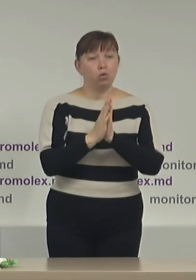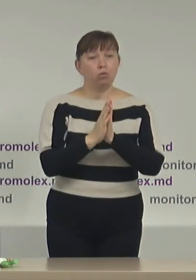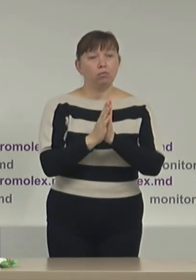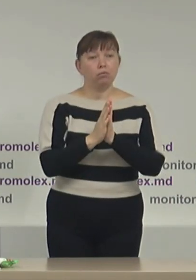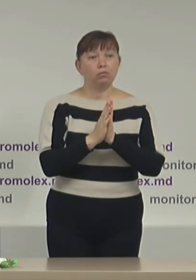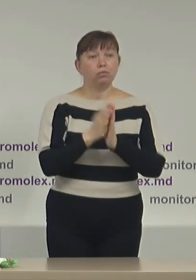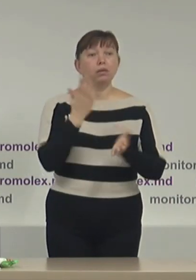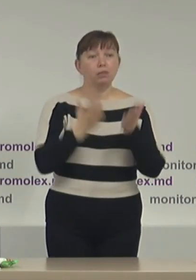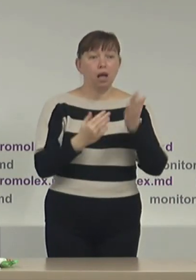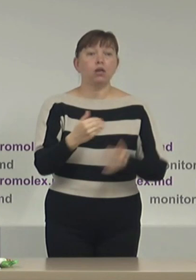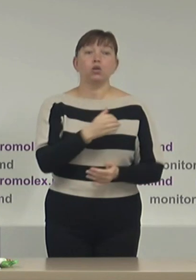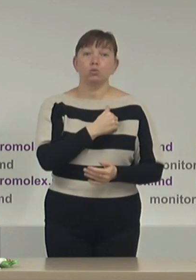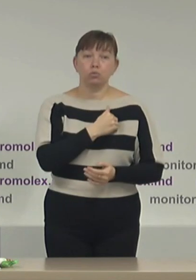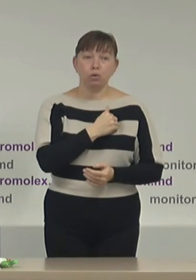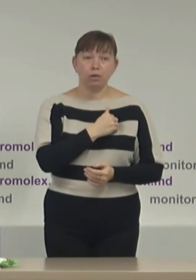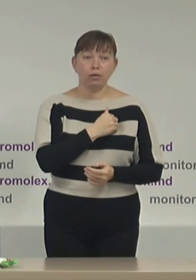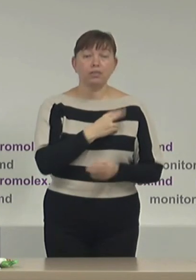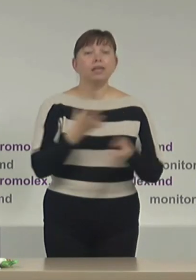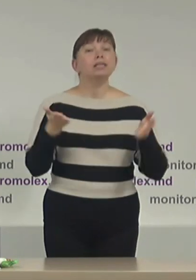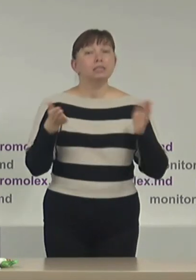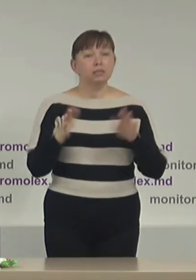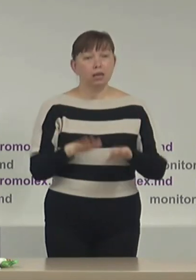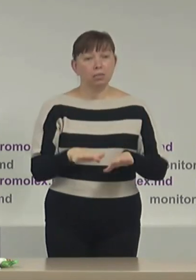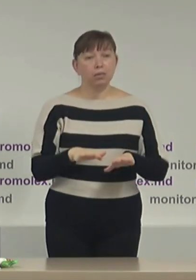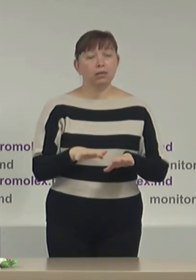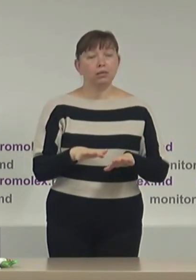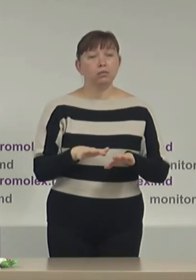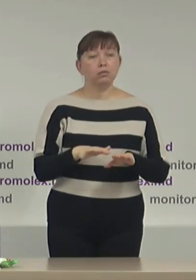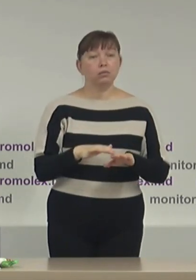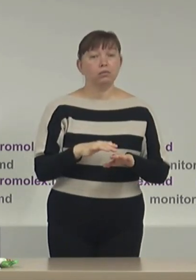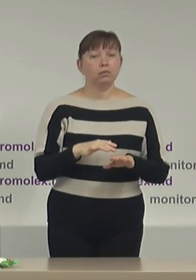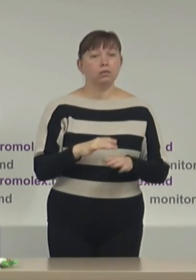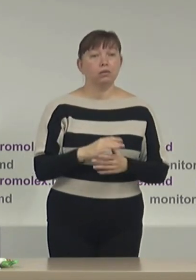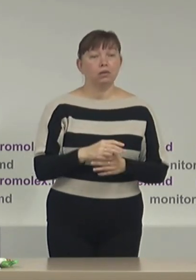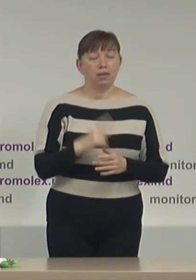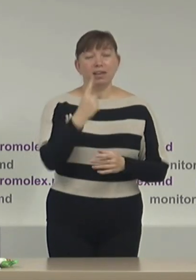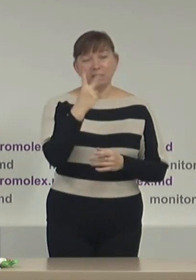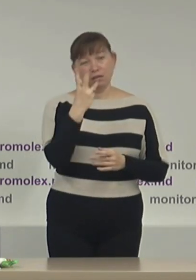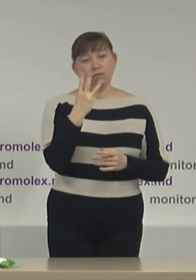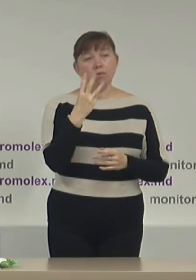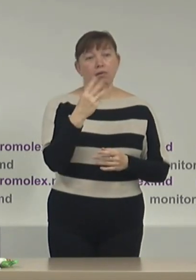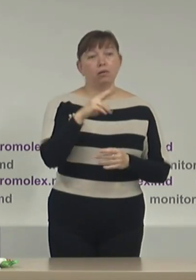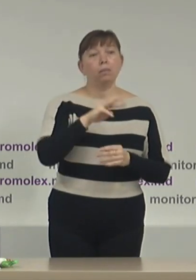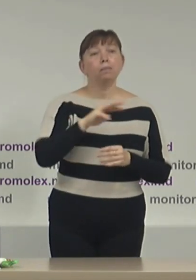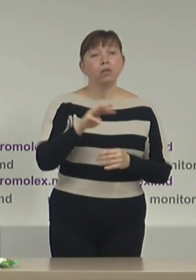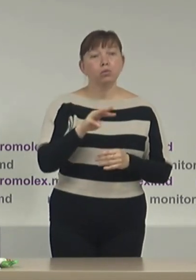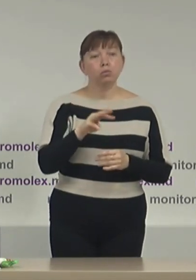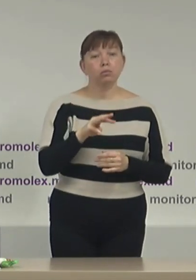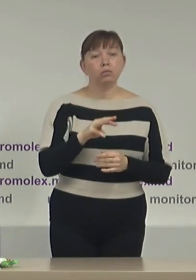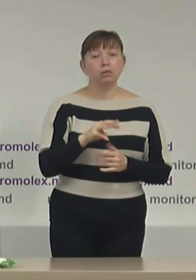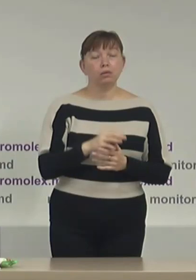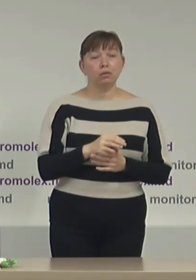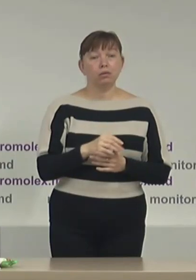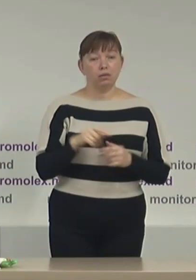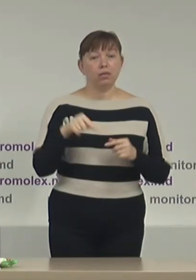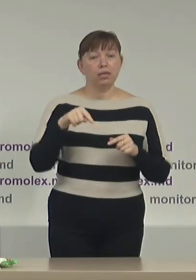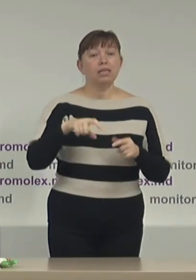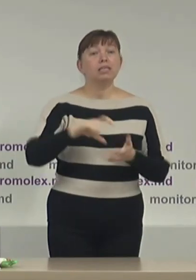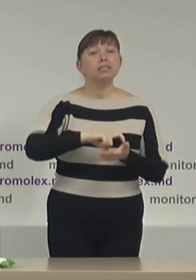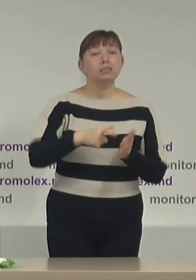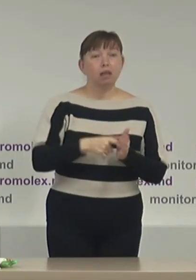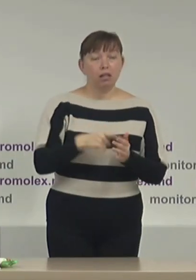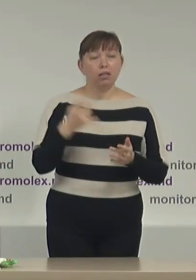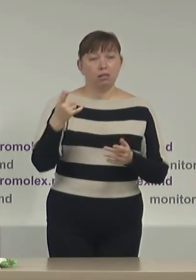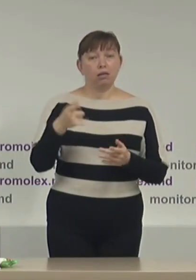I will kindly invite you, if you want, to stay for several minutes more in